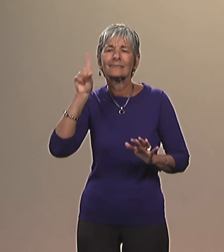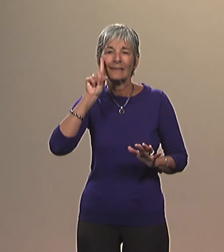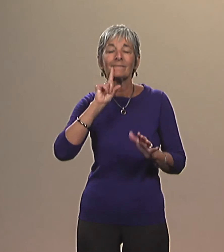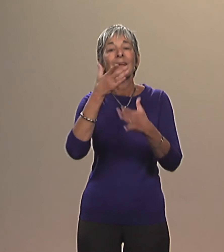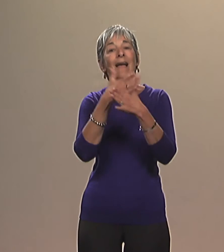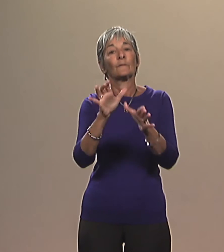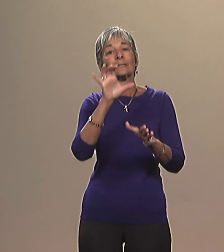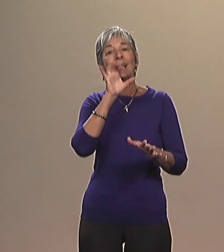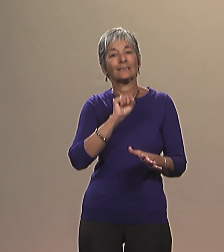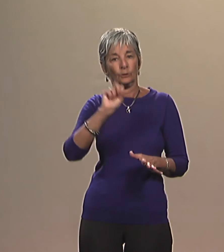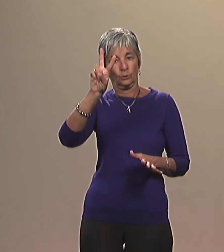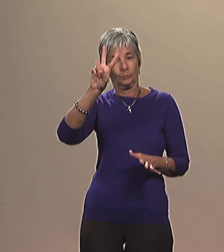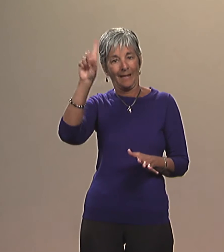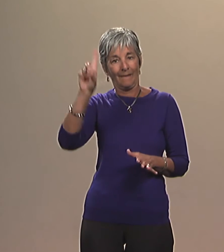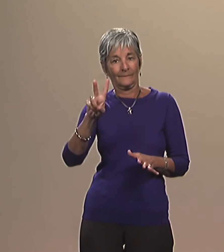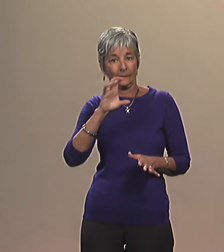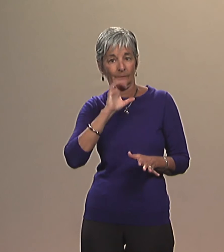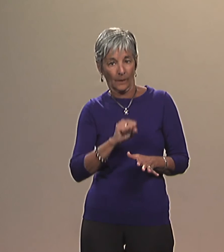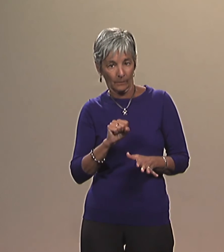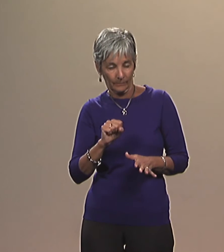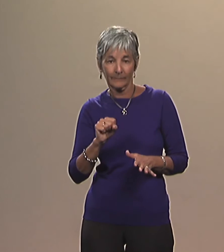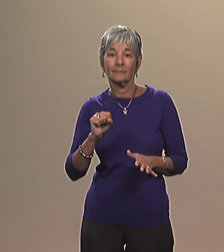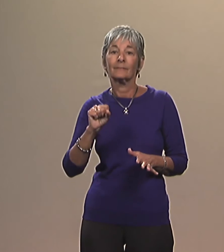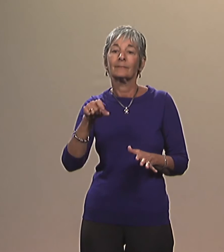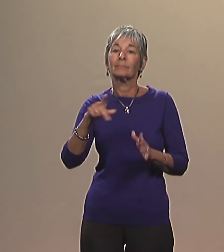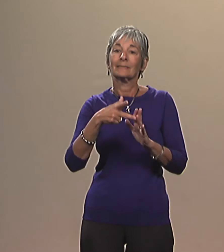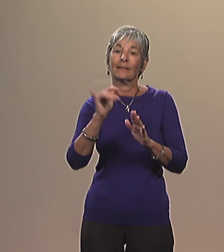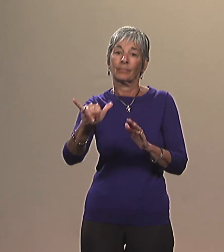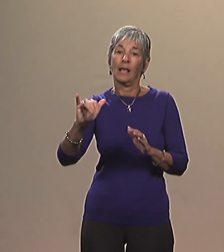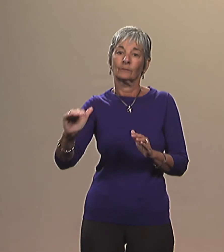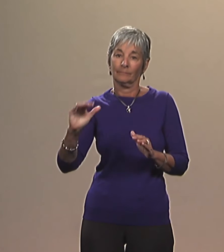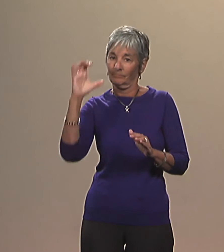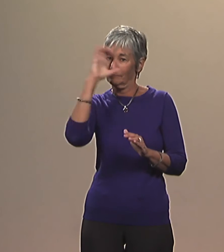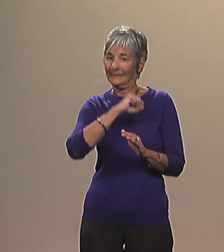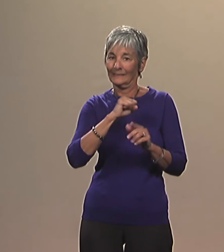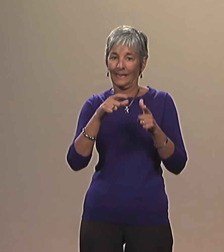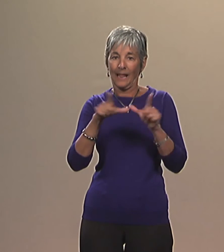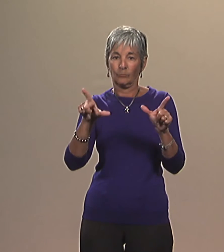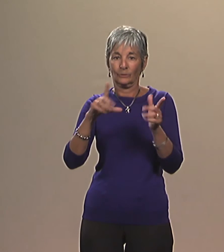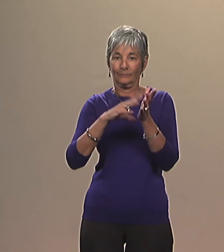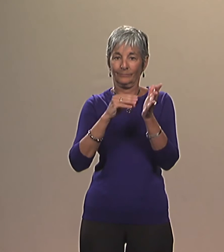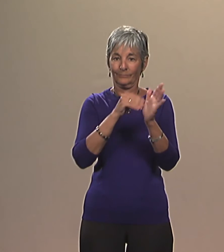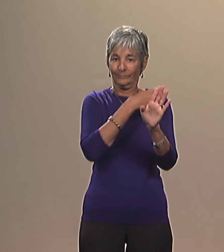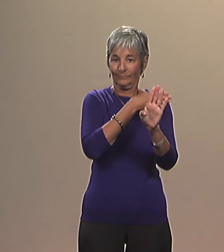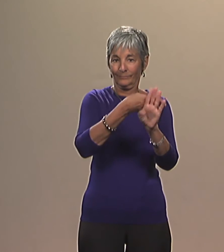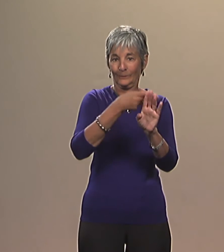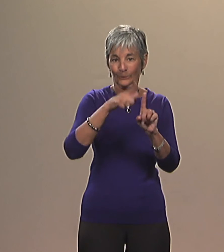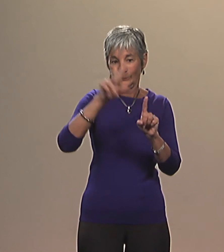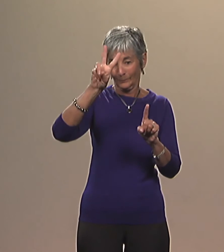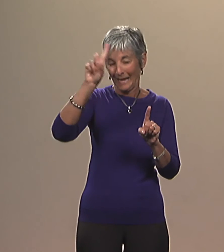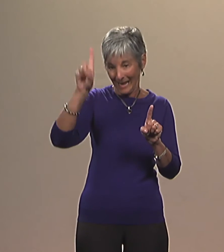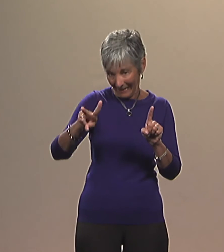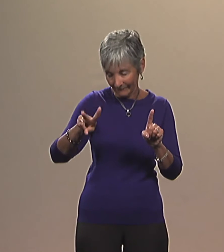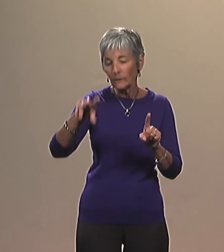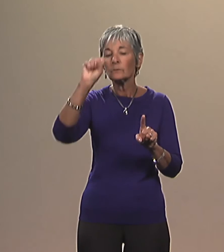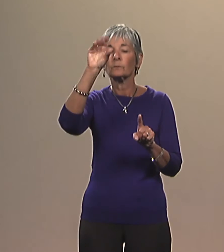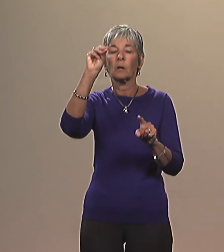age of identification was 2.5 years of age. That means all that time was a missed opportunity for language learning.